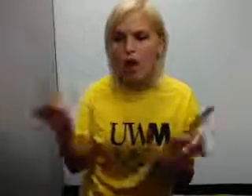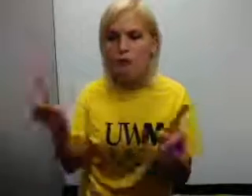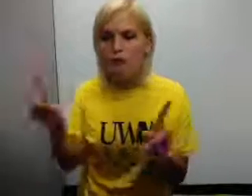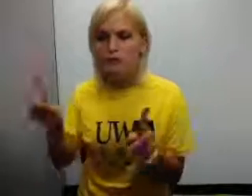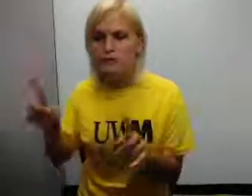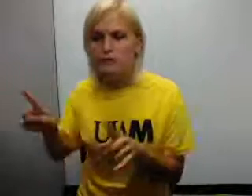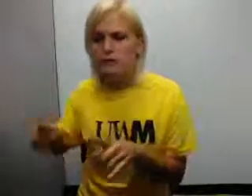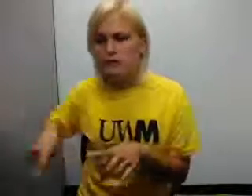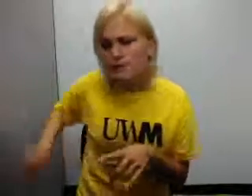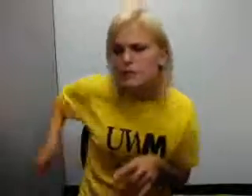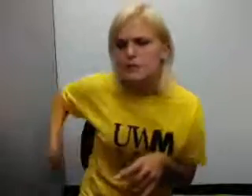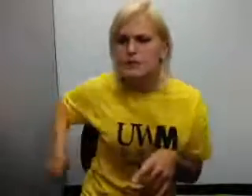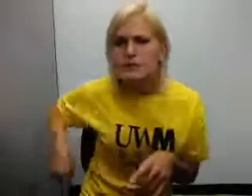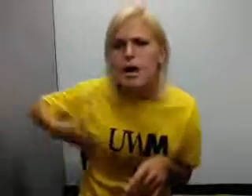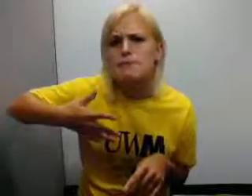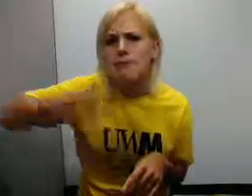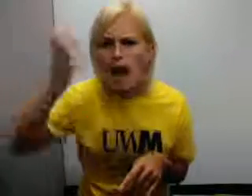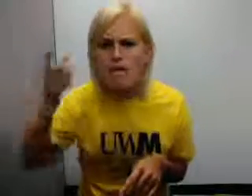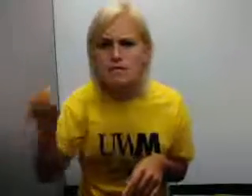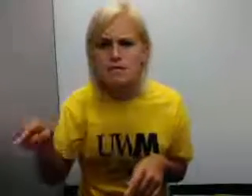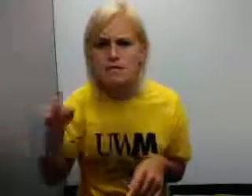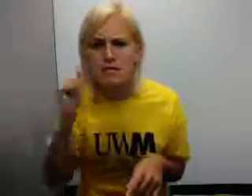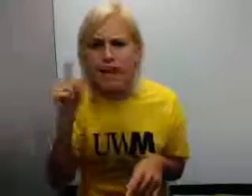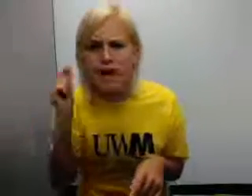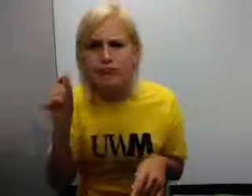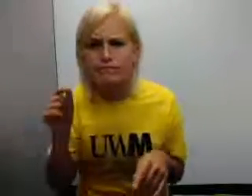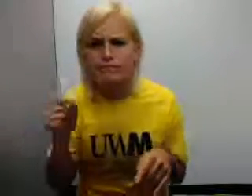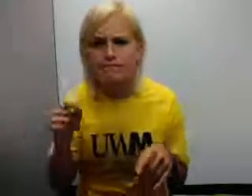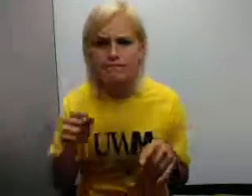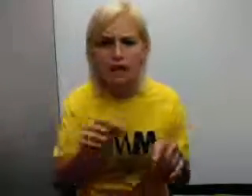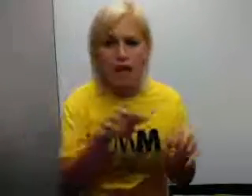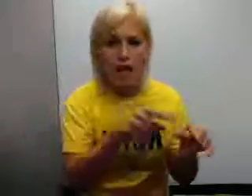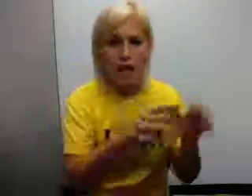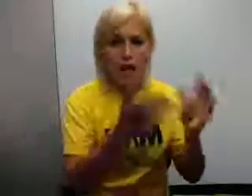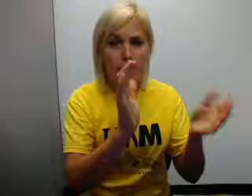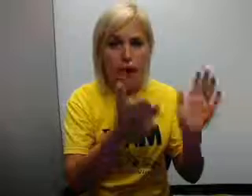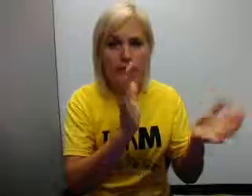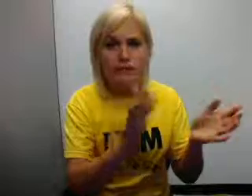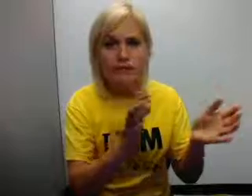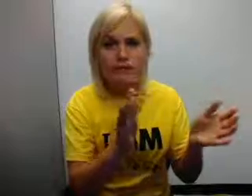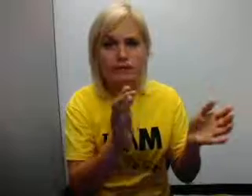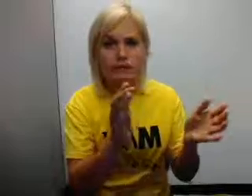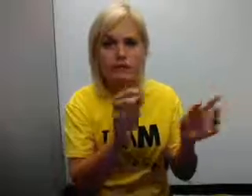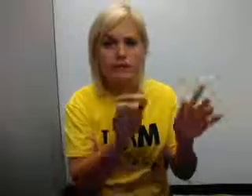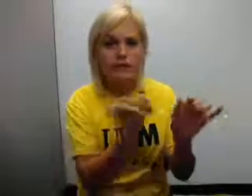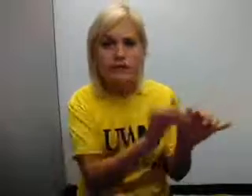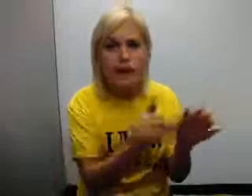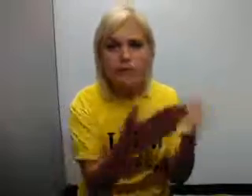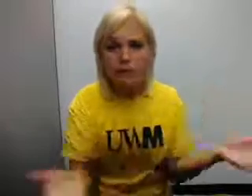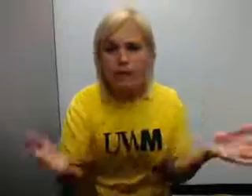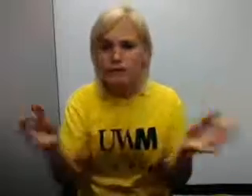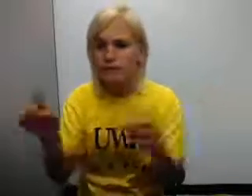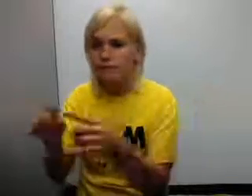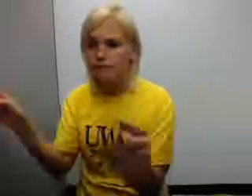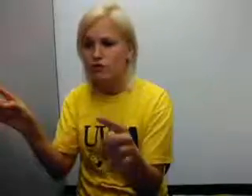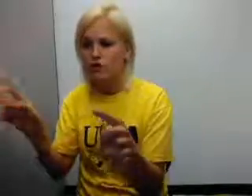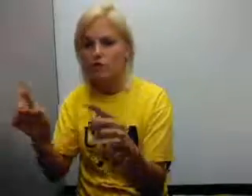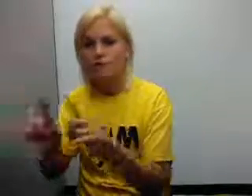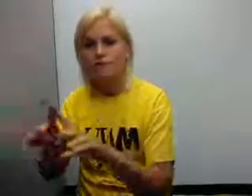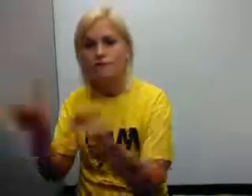them. When we point out differences, we are contrasting. We learn by comparing and contrasting the new